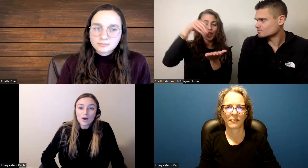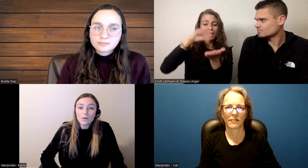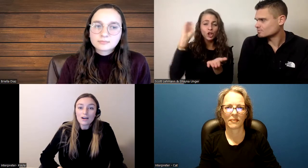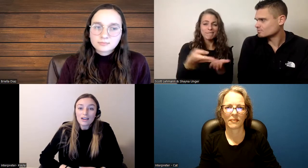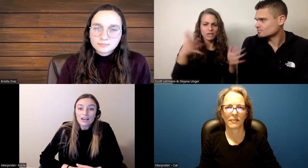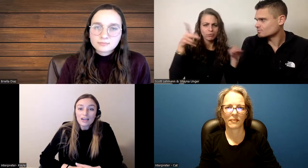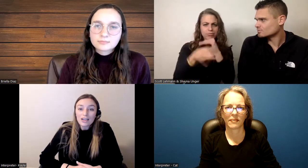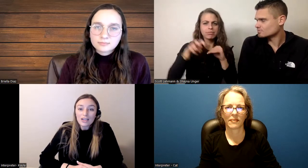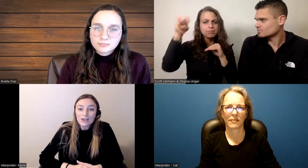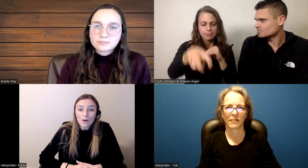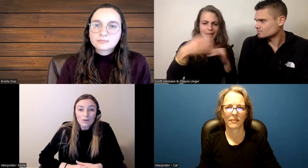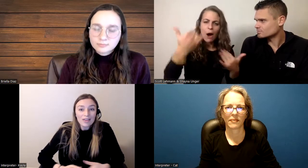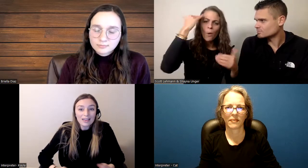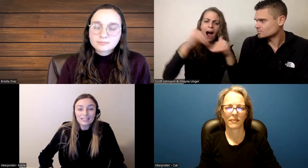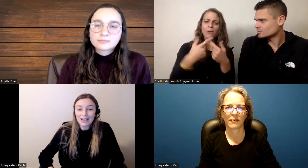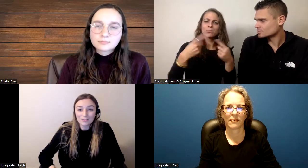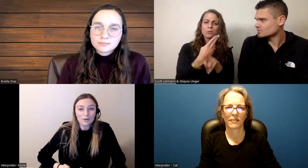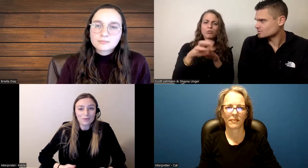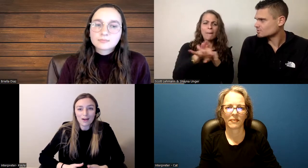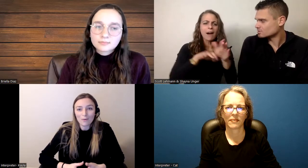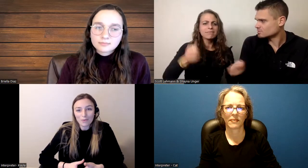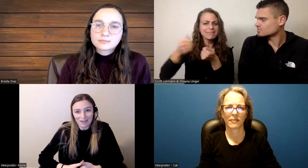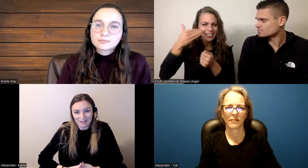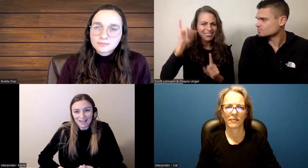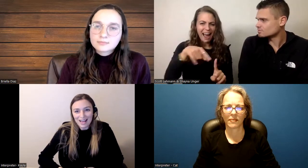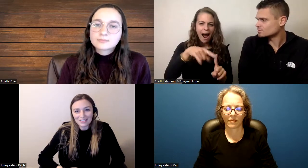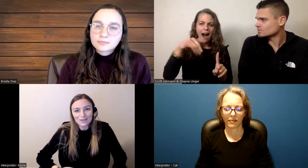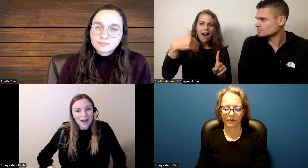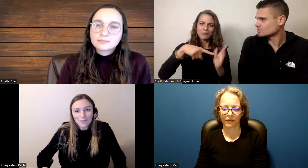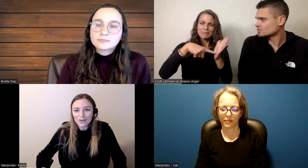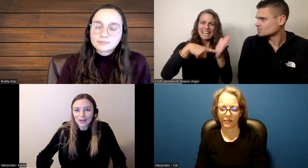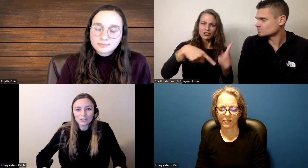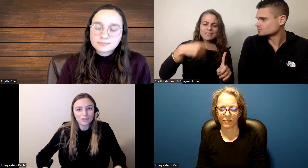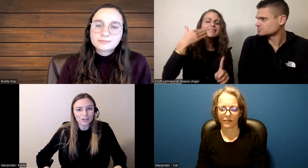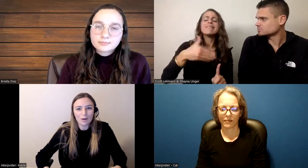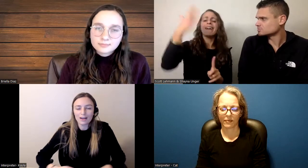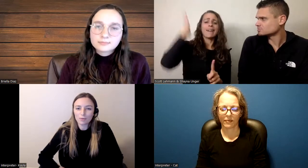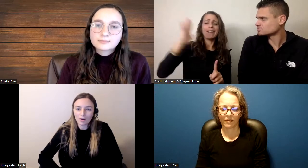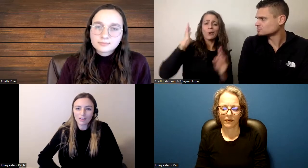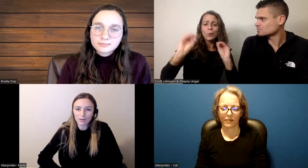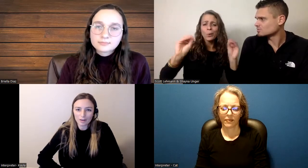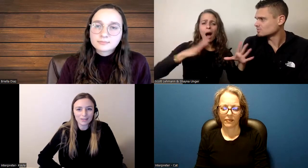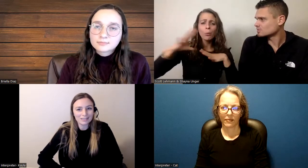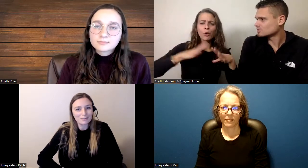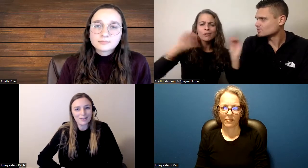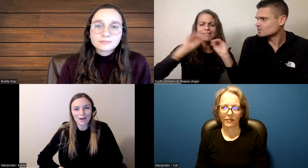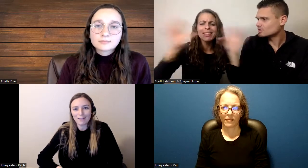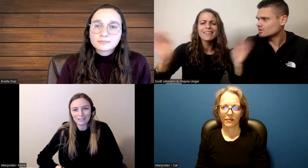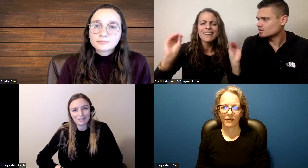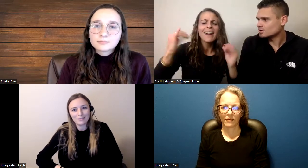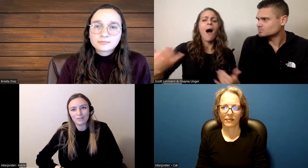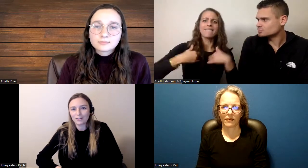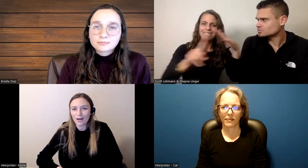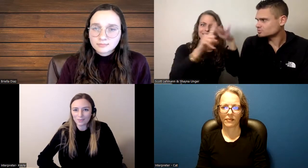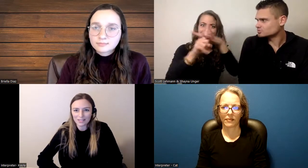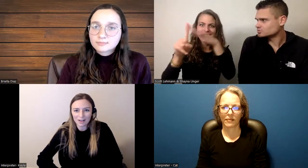so, you know, they didn't have to go through that whole thing. And so now they're able to just go ahead and put on the crampons without having